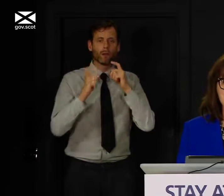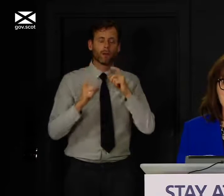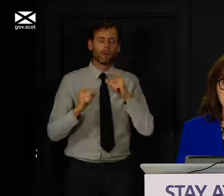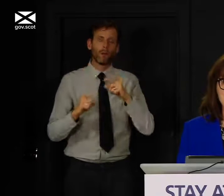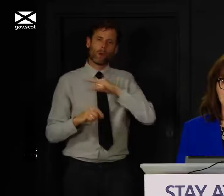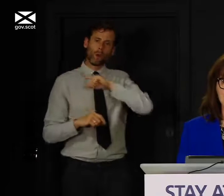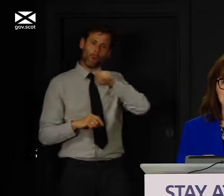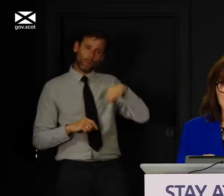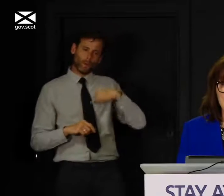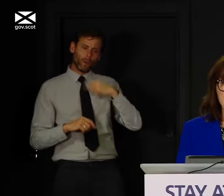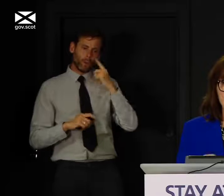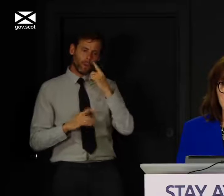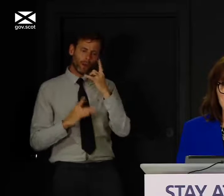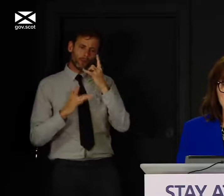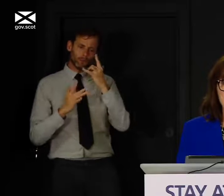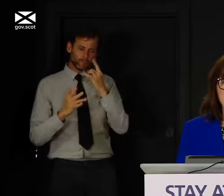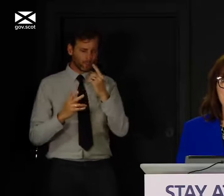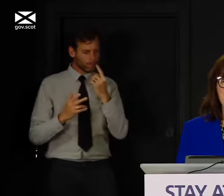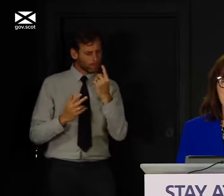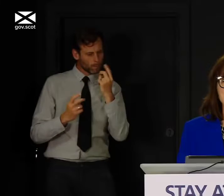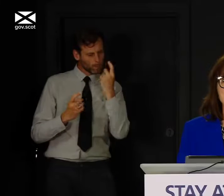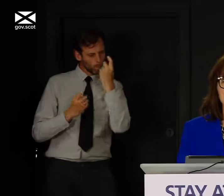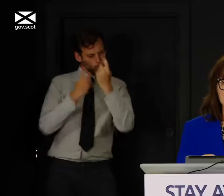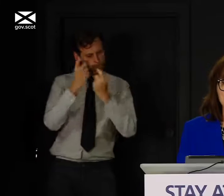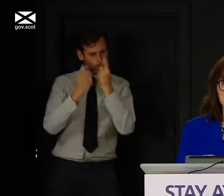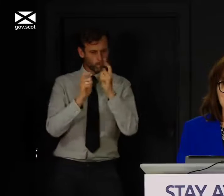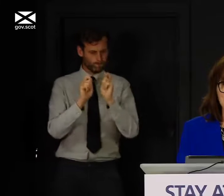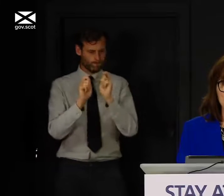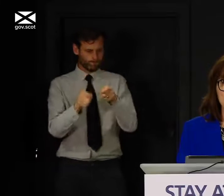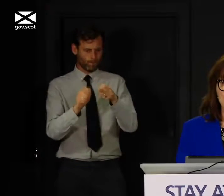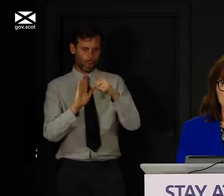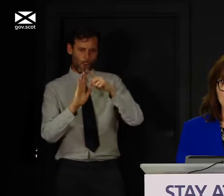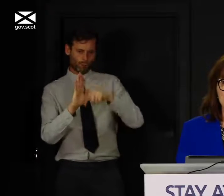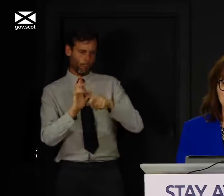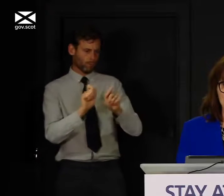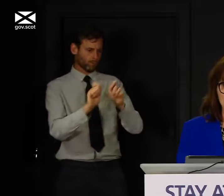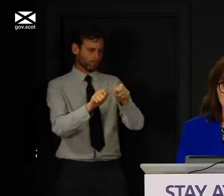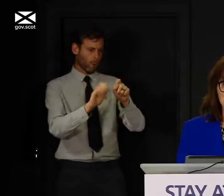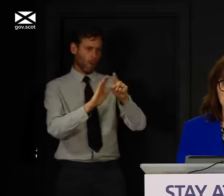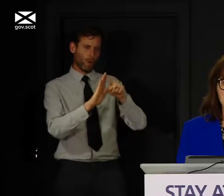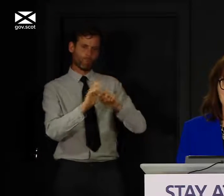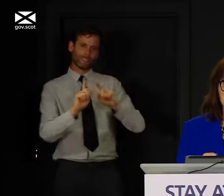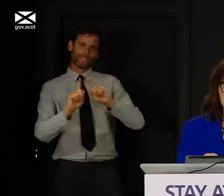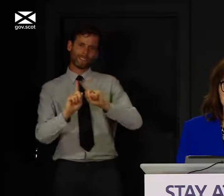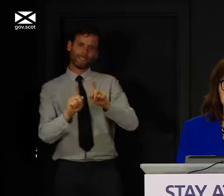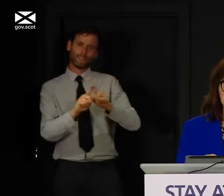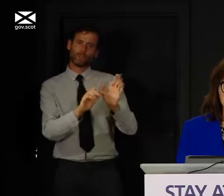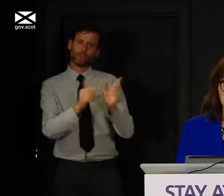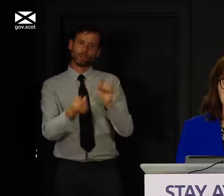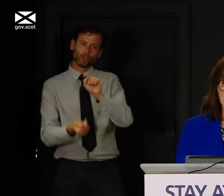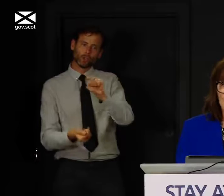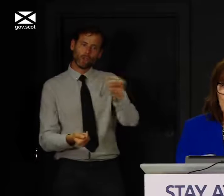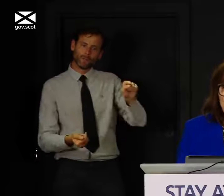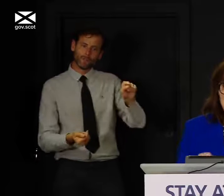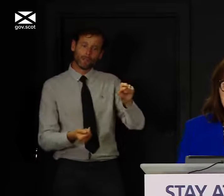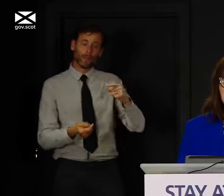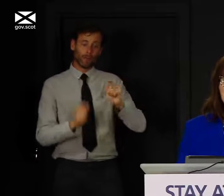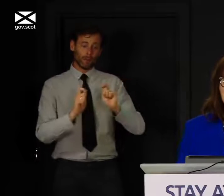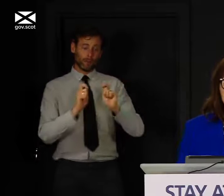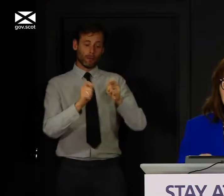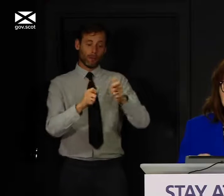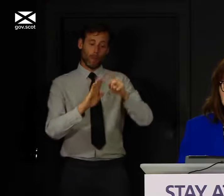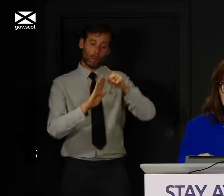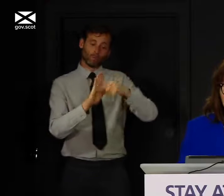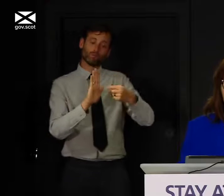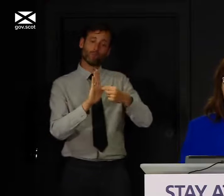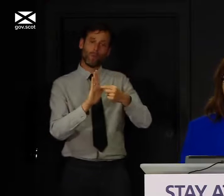decisions based on clinical advice and consultation with those involved. And as soon as we have done that, we won't take